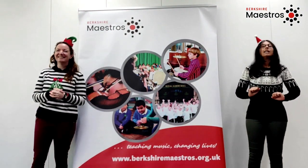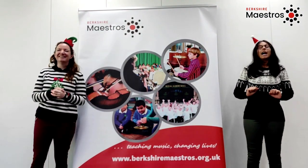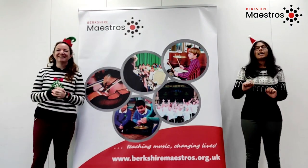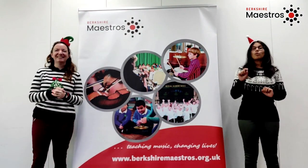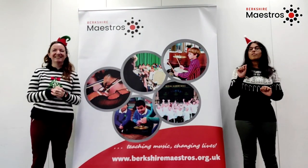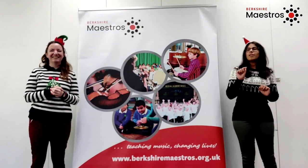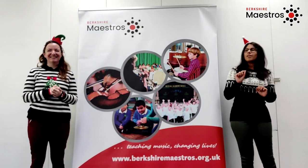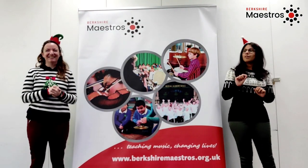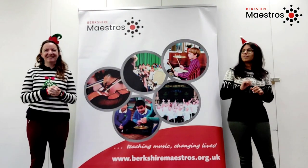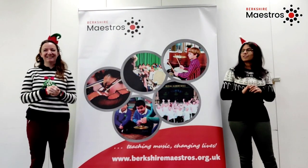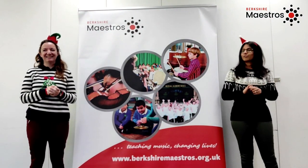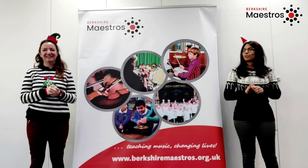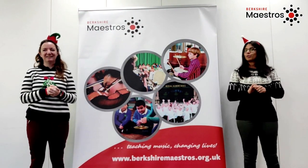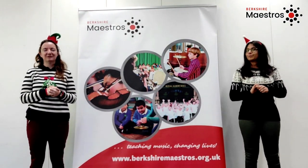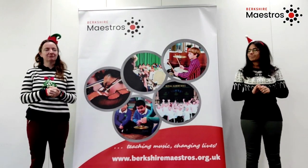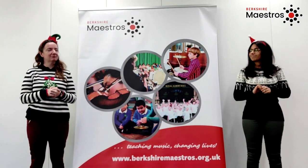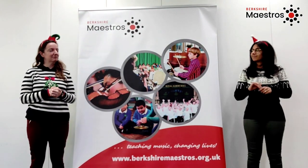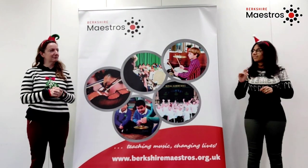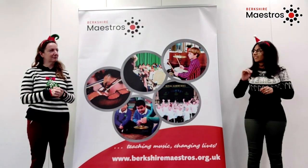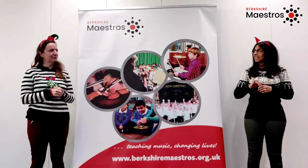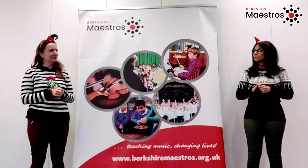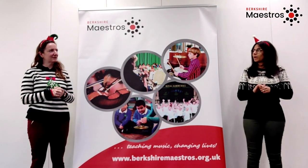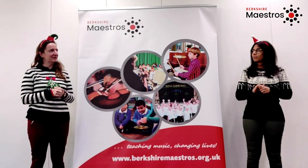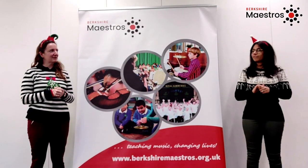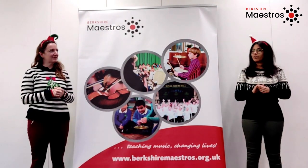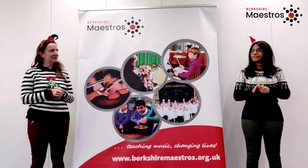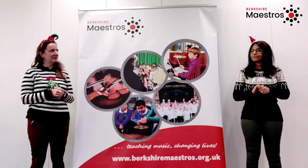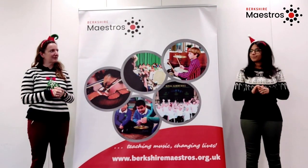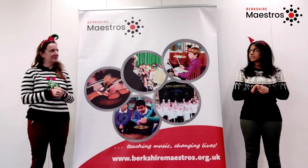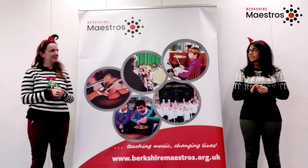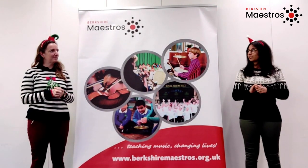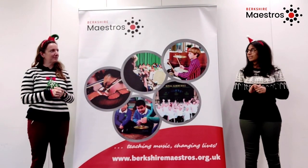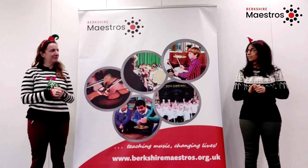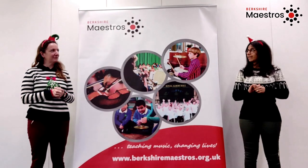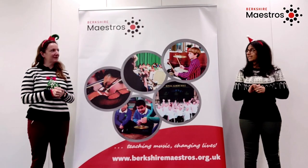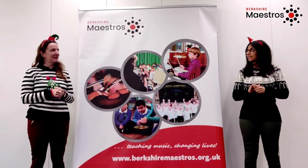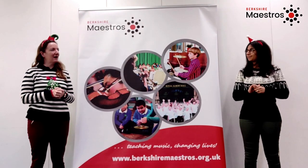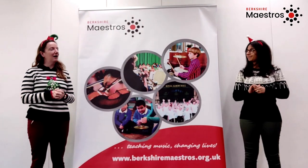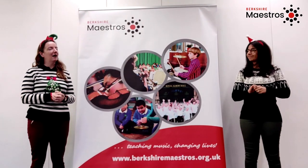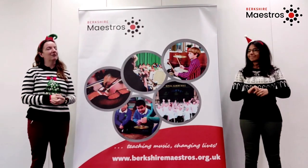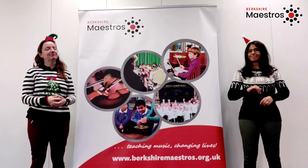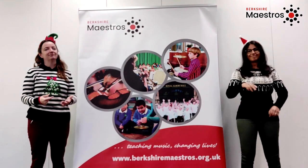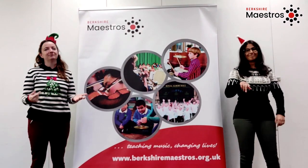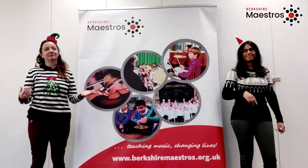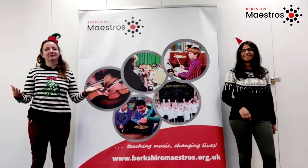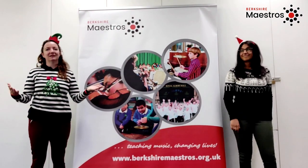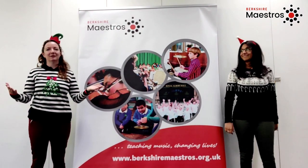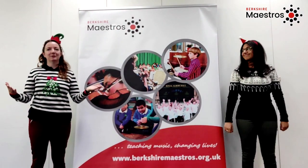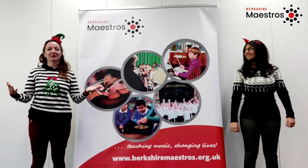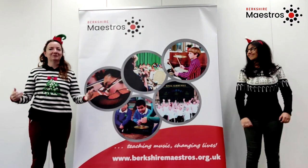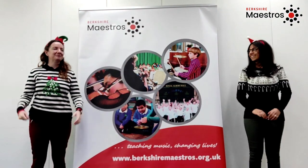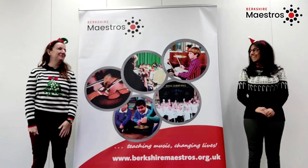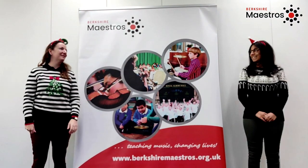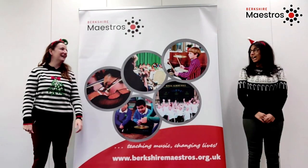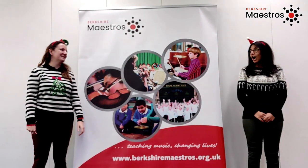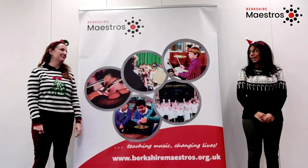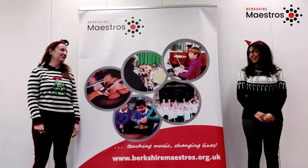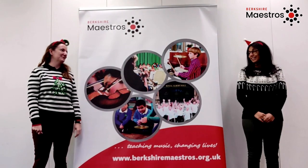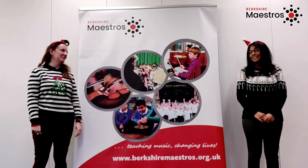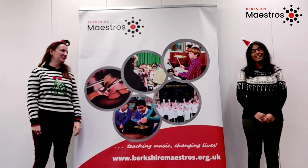We've already been there, absolutely. And on the last floor, that's where we find Santa and his reindeer. There we are. That's the most